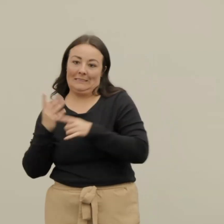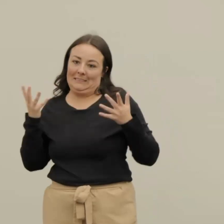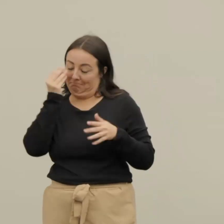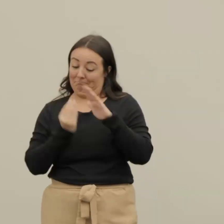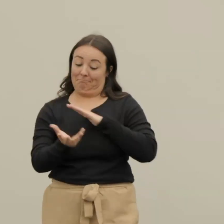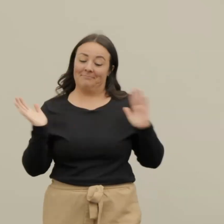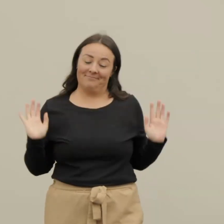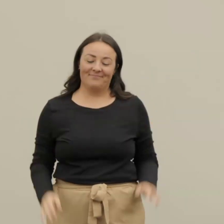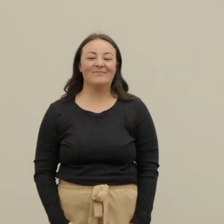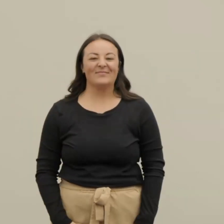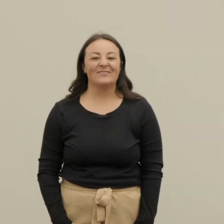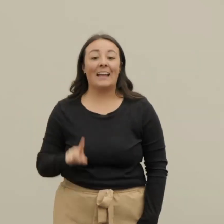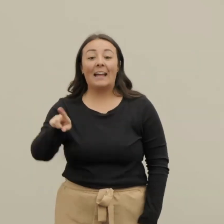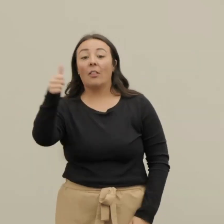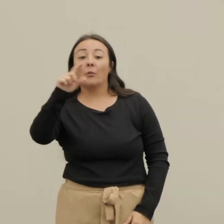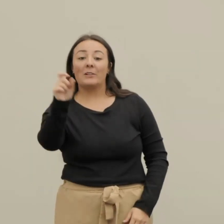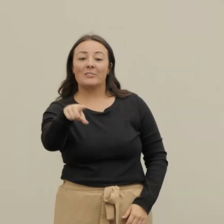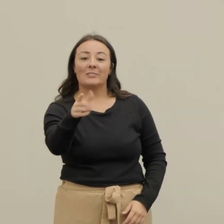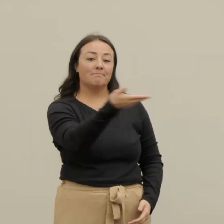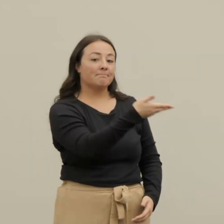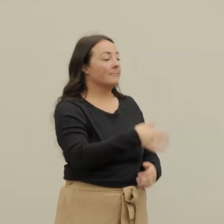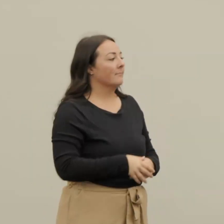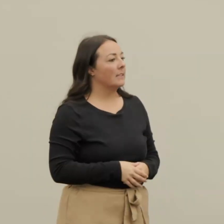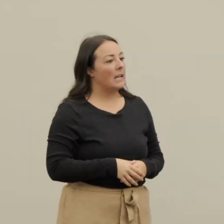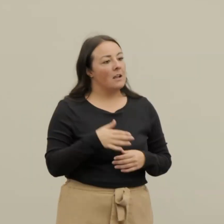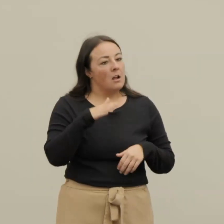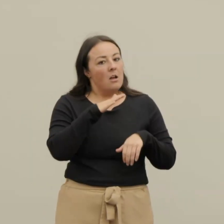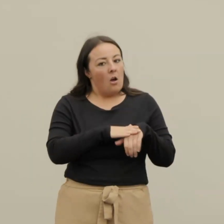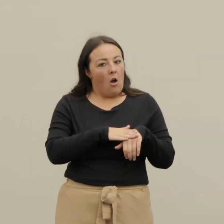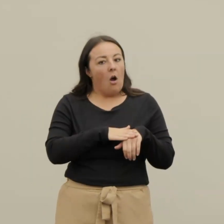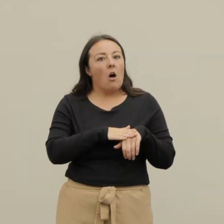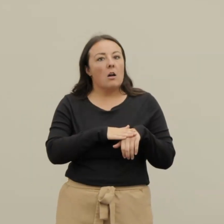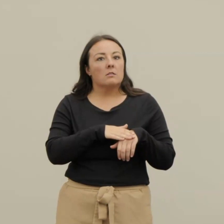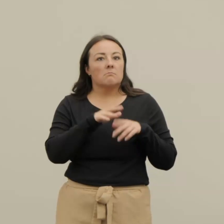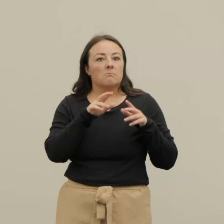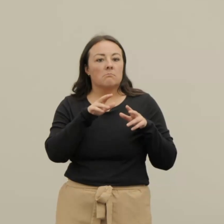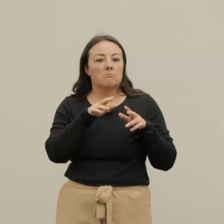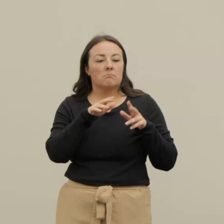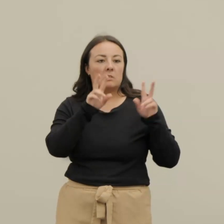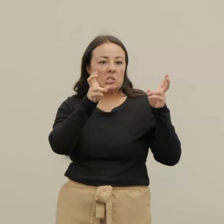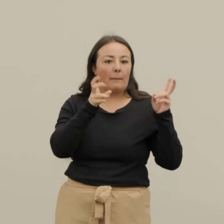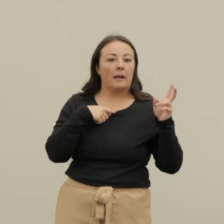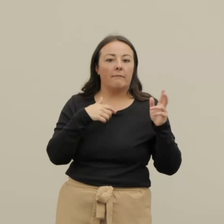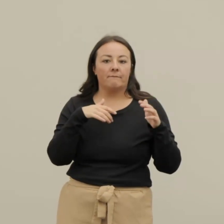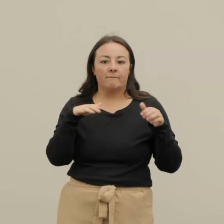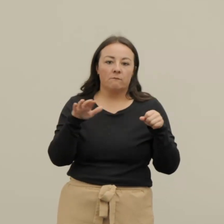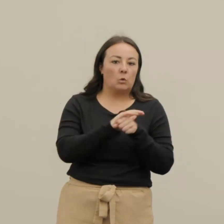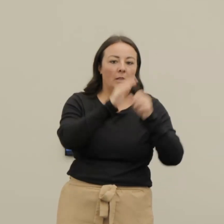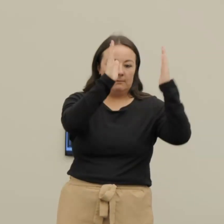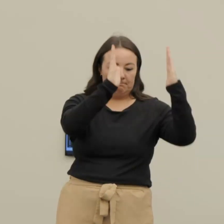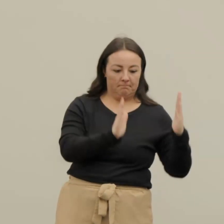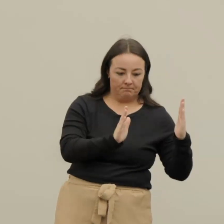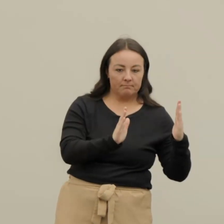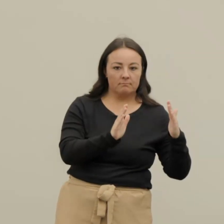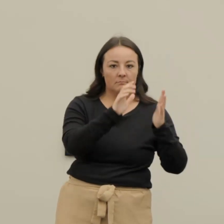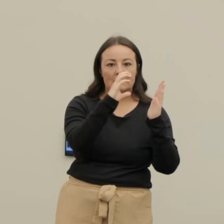here. Well, on the topic of fully justified text, Mhm. it is common practice